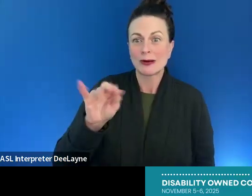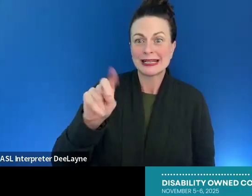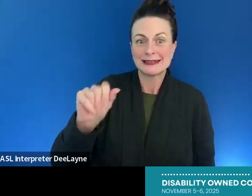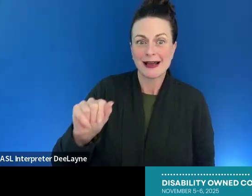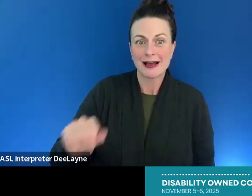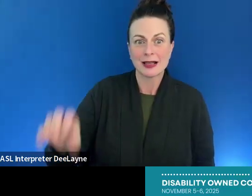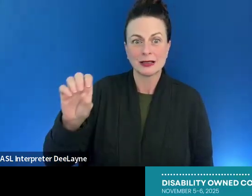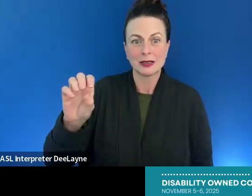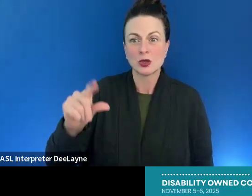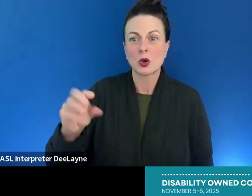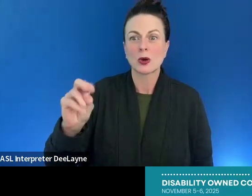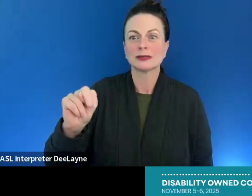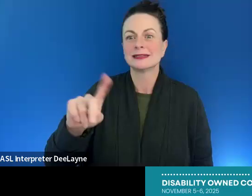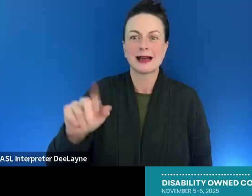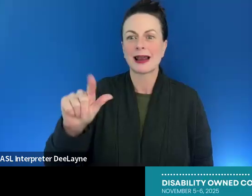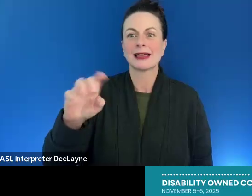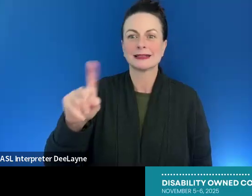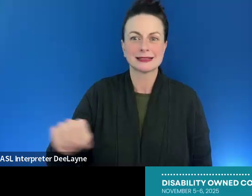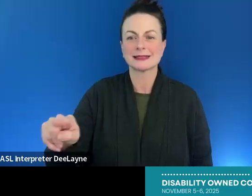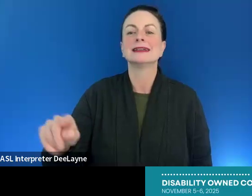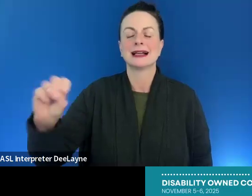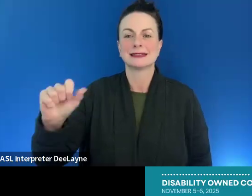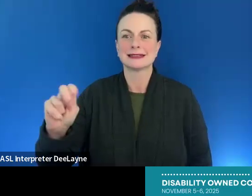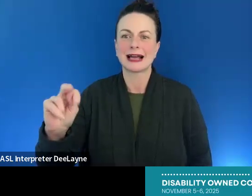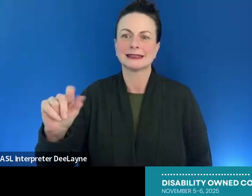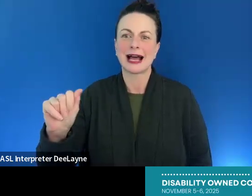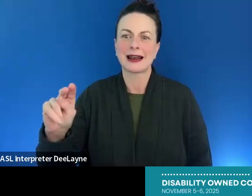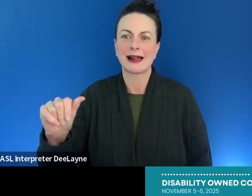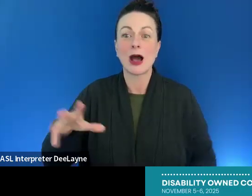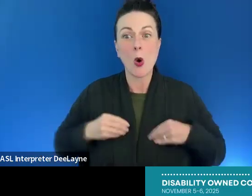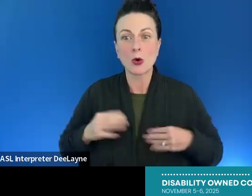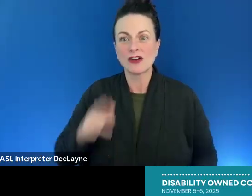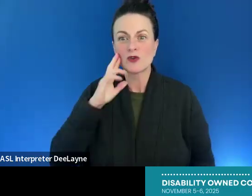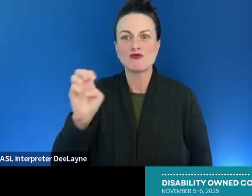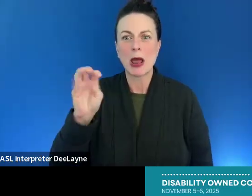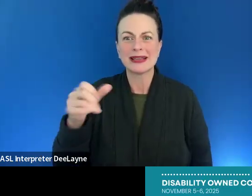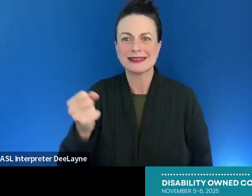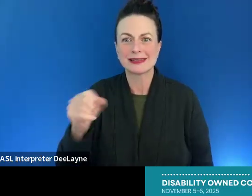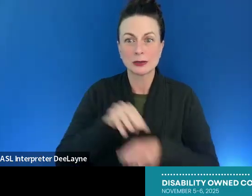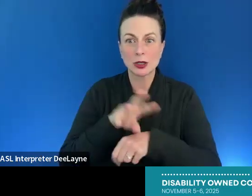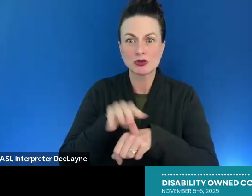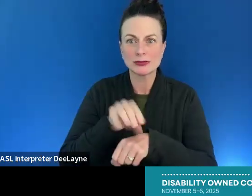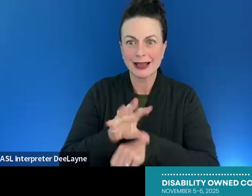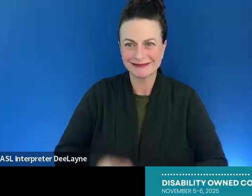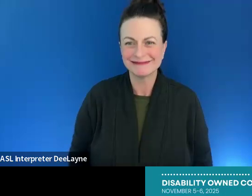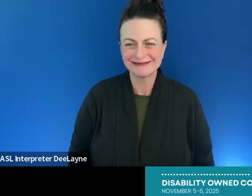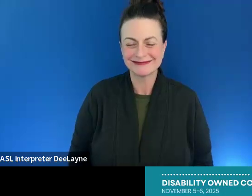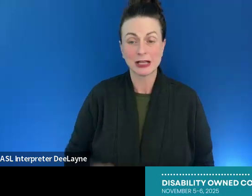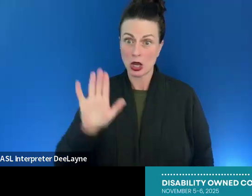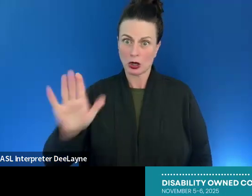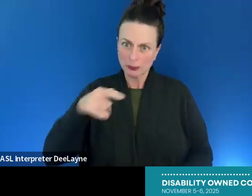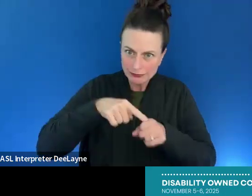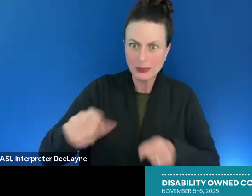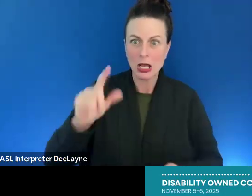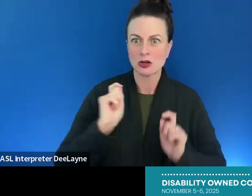Lorinda Gonzalez-Santana. She is the owner of Remy's Consulting. Lorinda specializes in